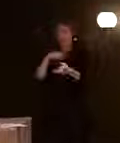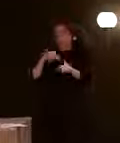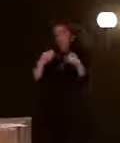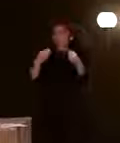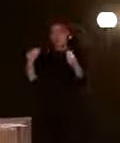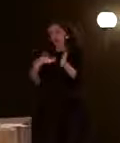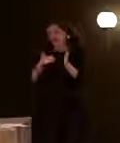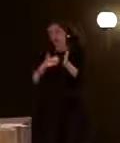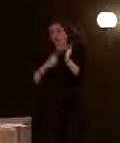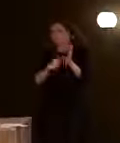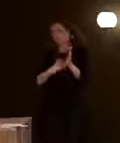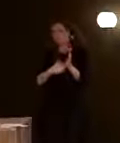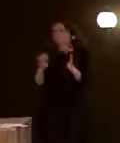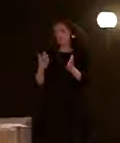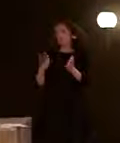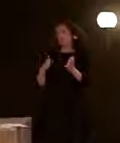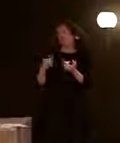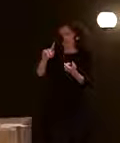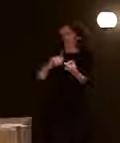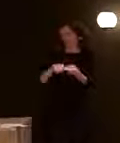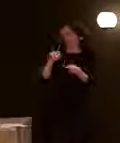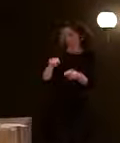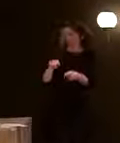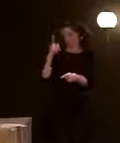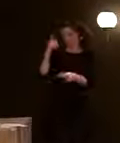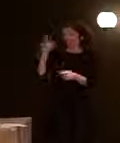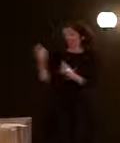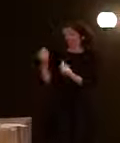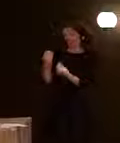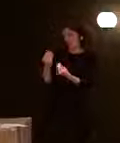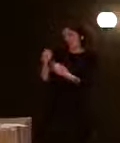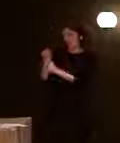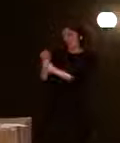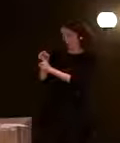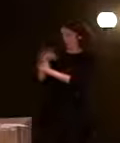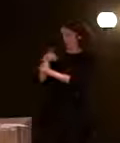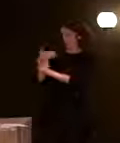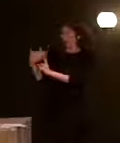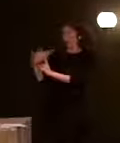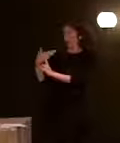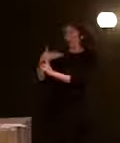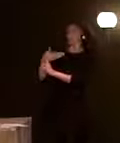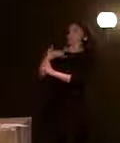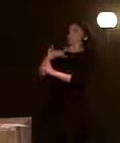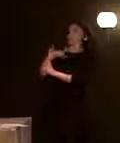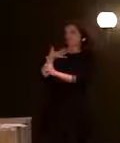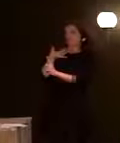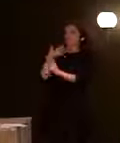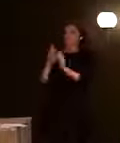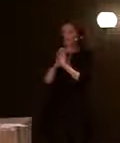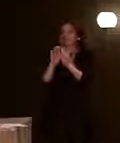thing that has inspired me is The Book Whisperer by Donalyn Miller. She is a 6th